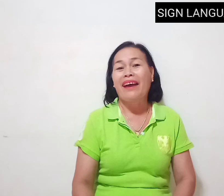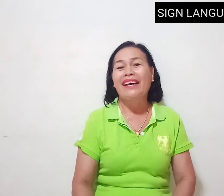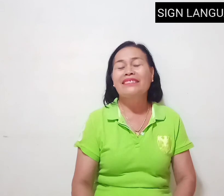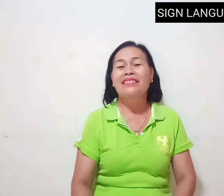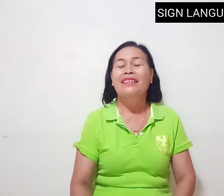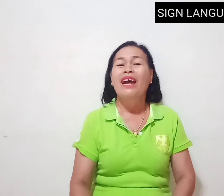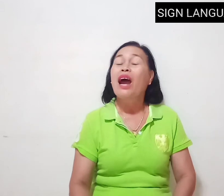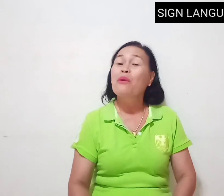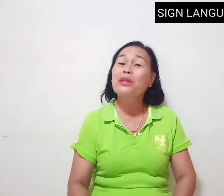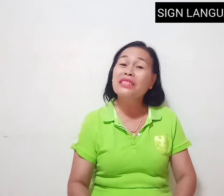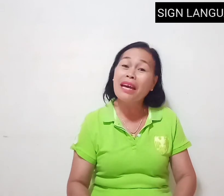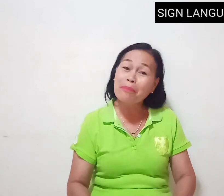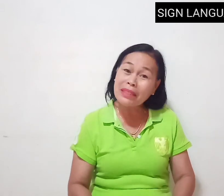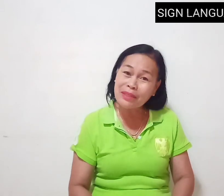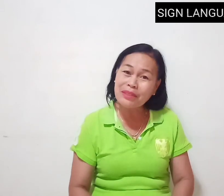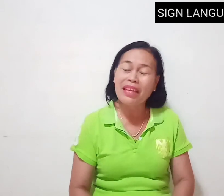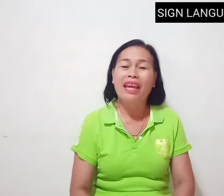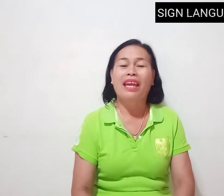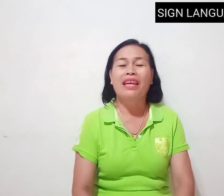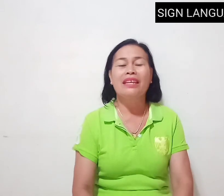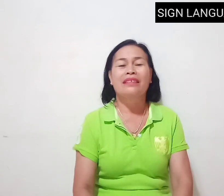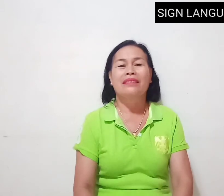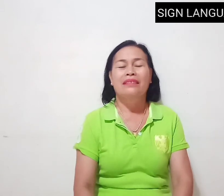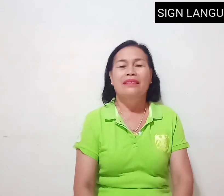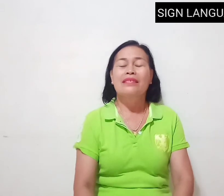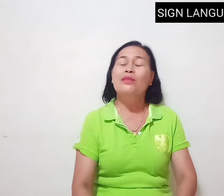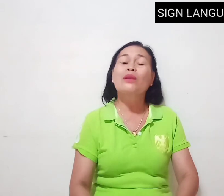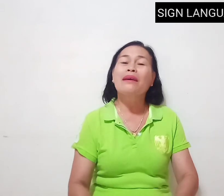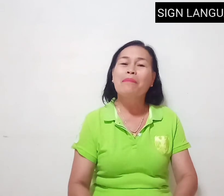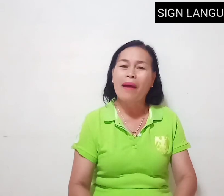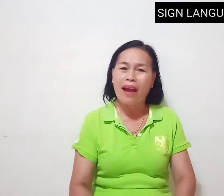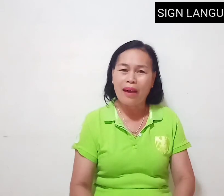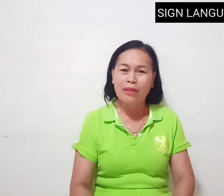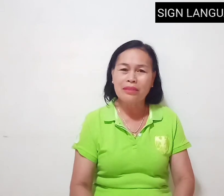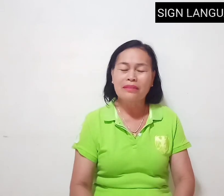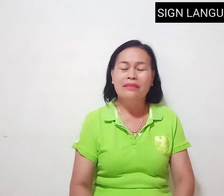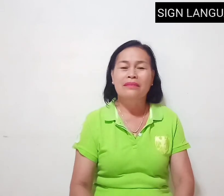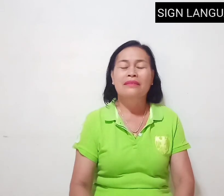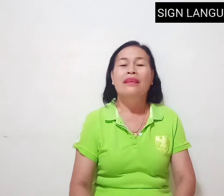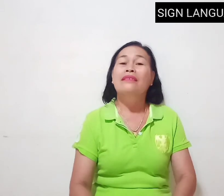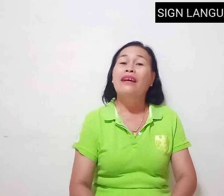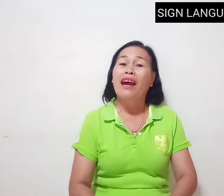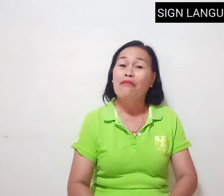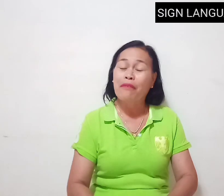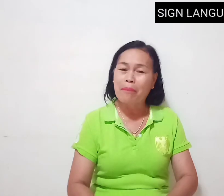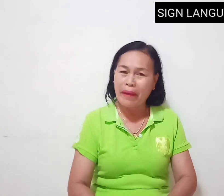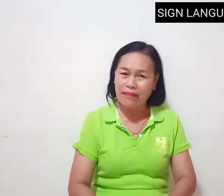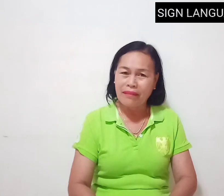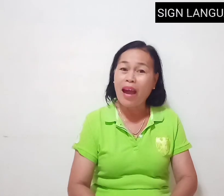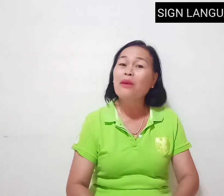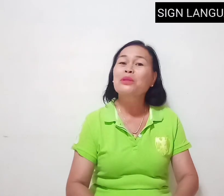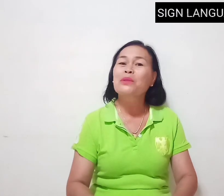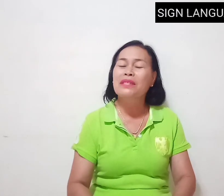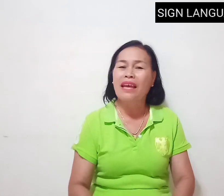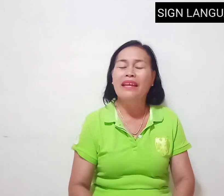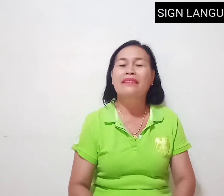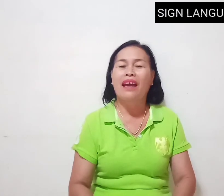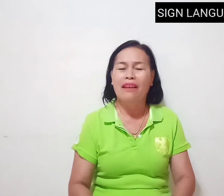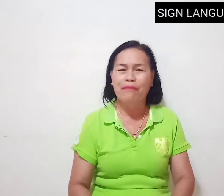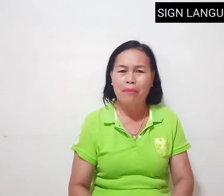But, our topic today is all about the alphabet. How to sign the